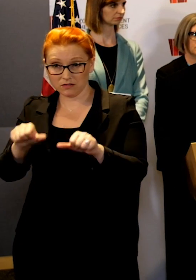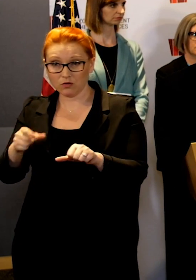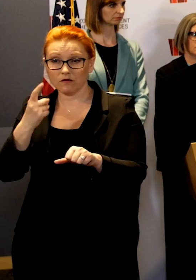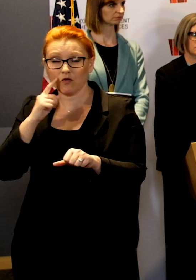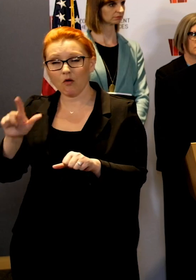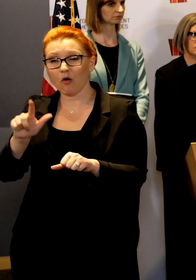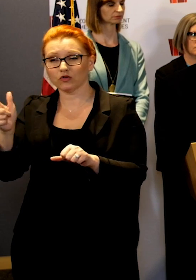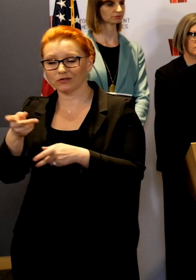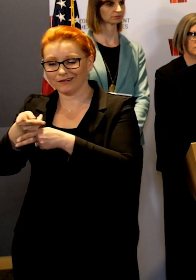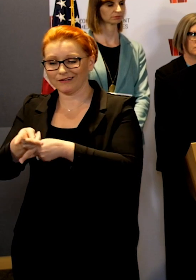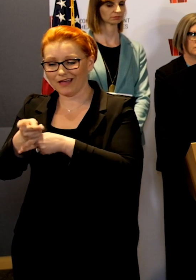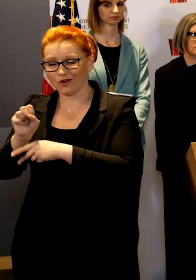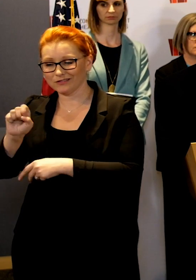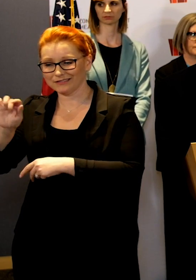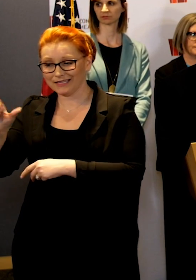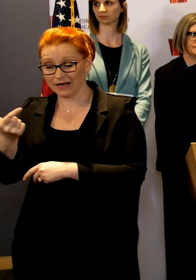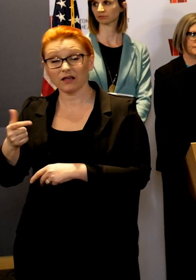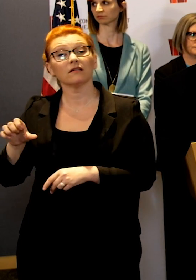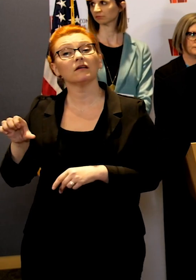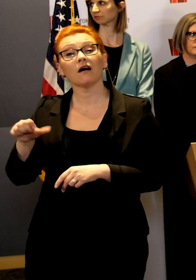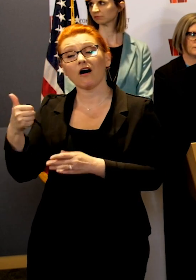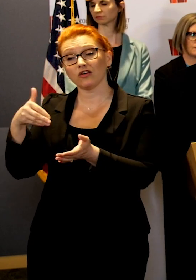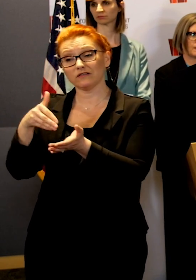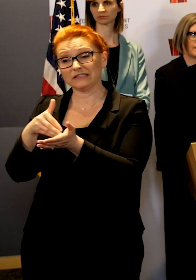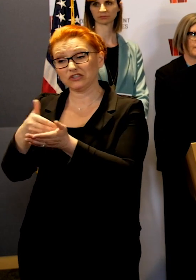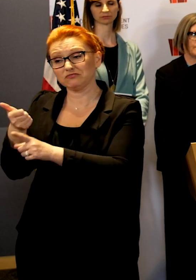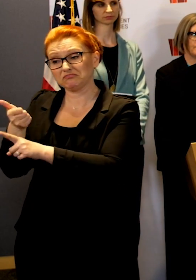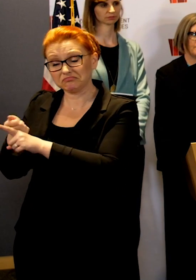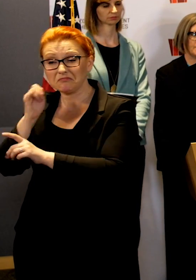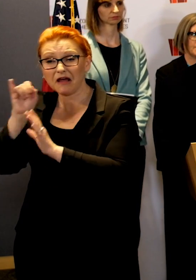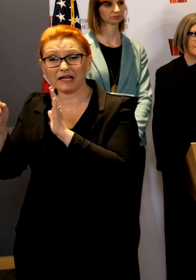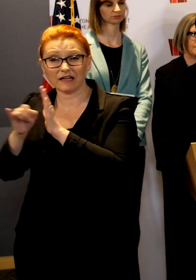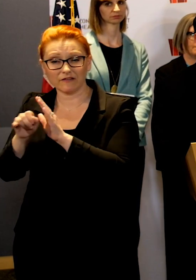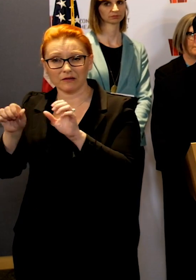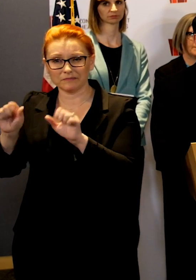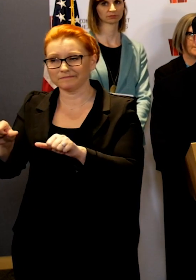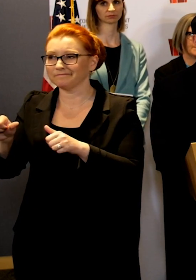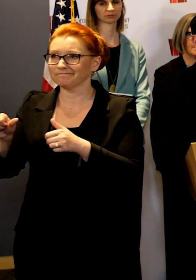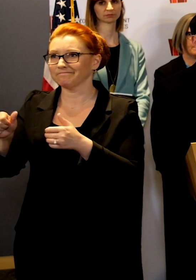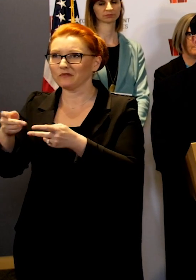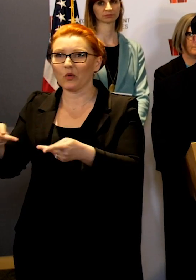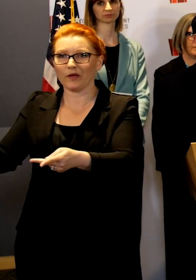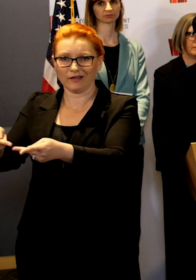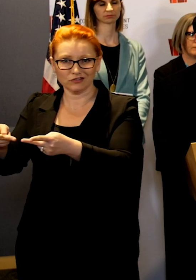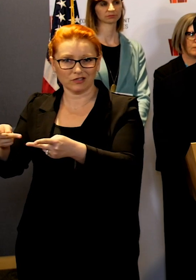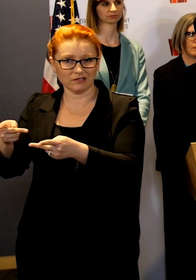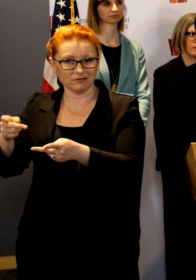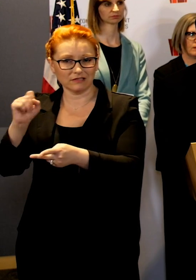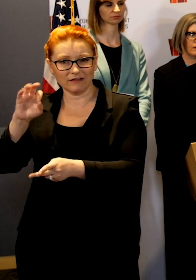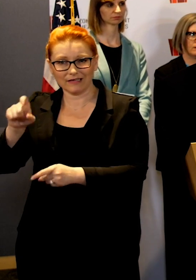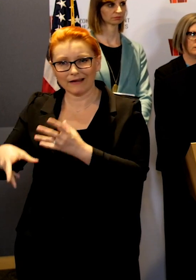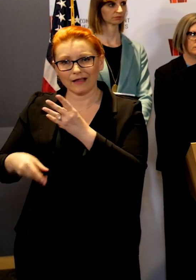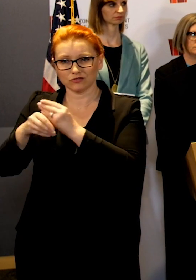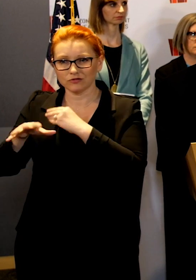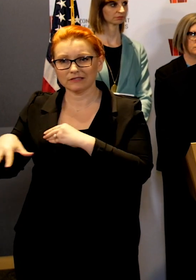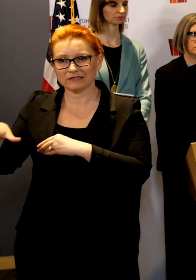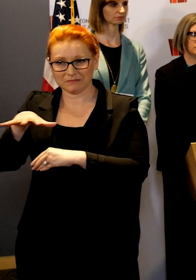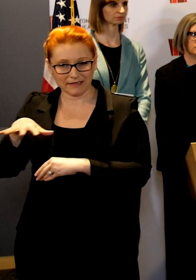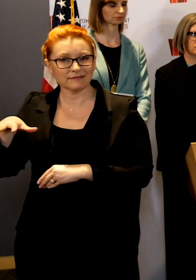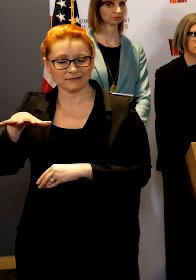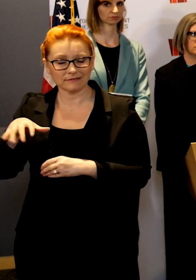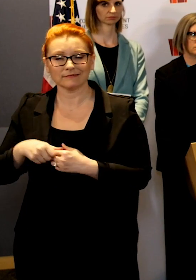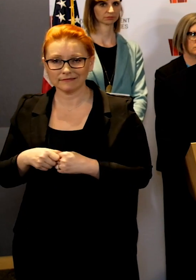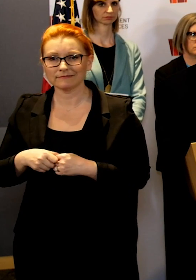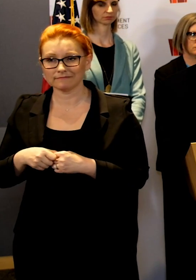care setting. As well, we've had other physicians who have identified a potential location where alternate sites could